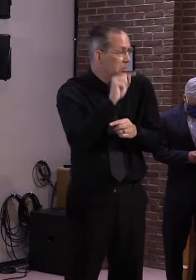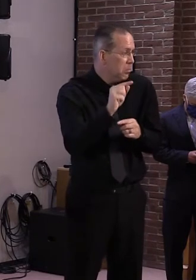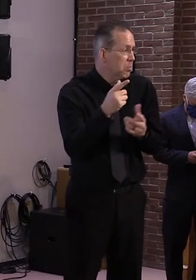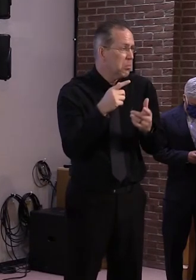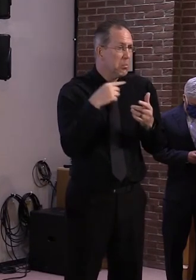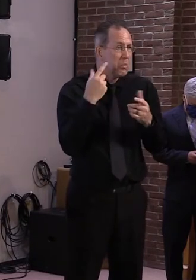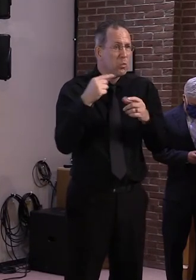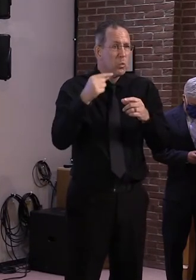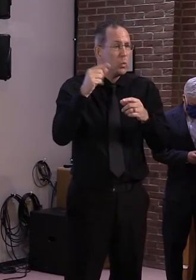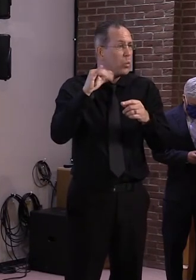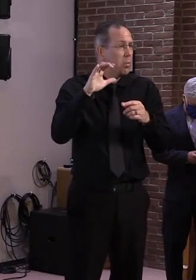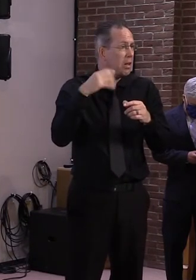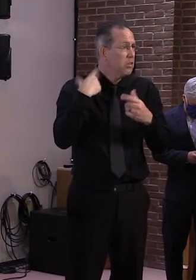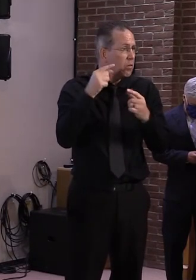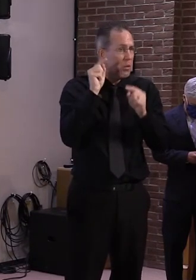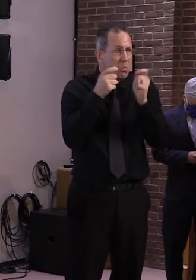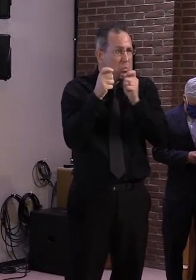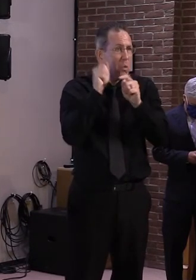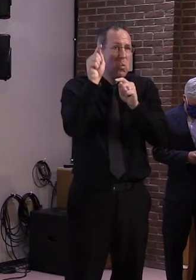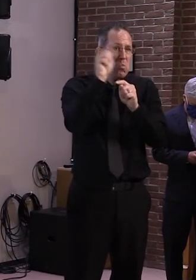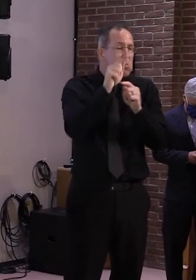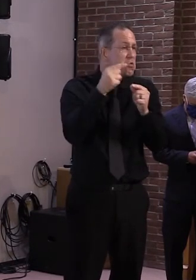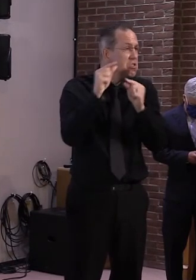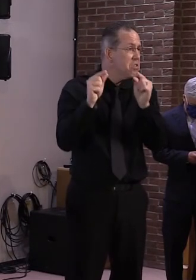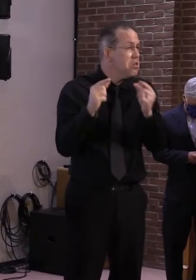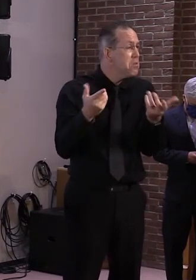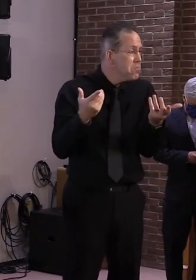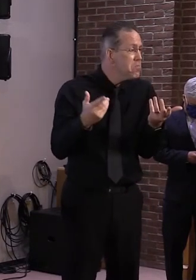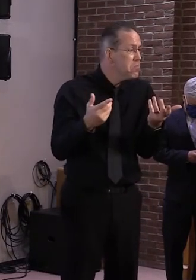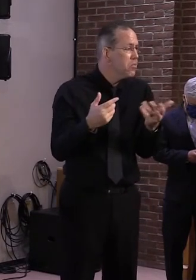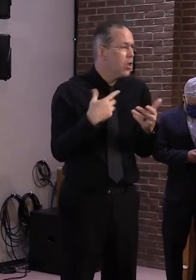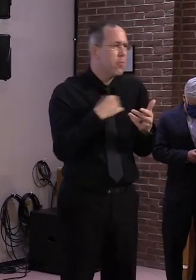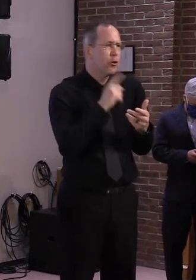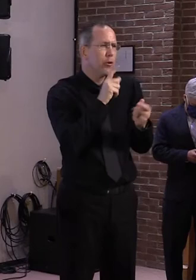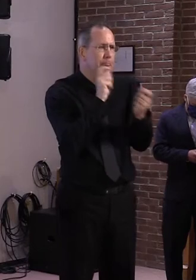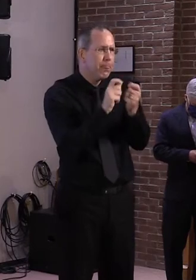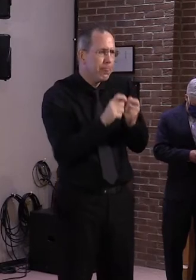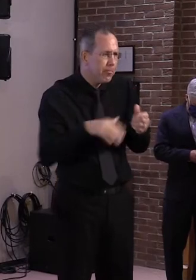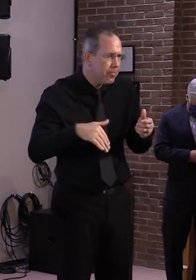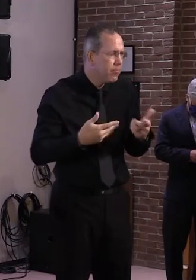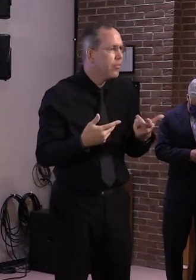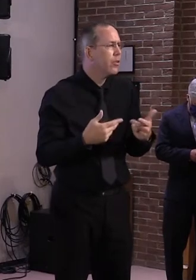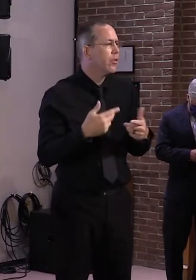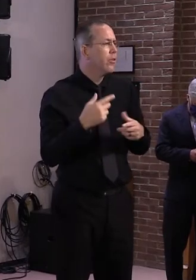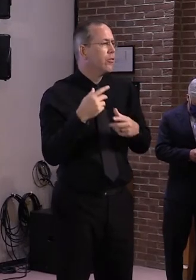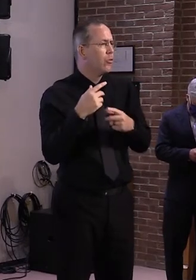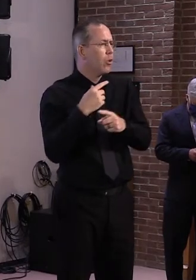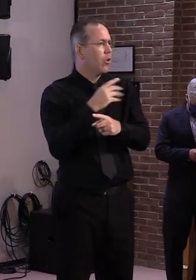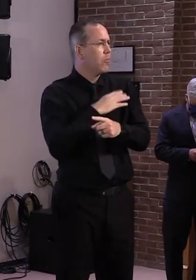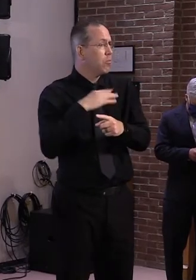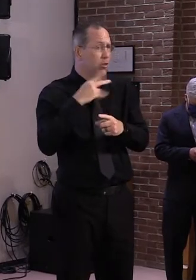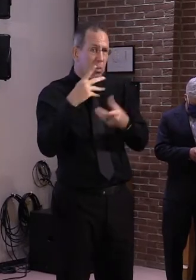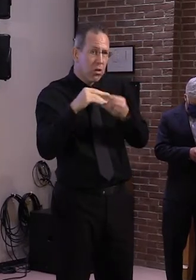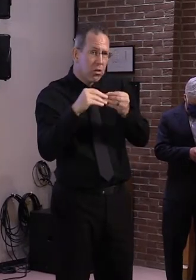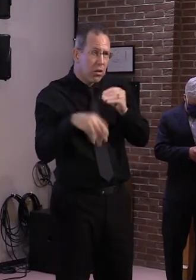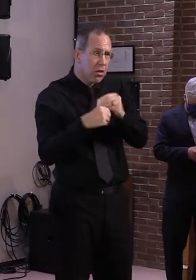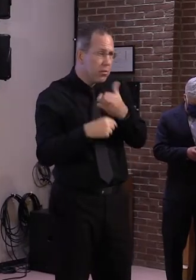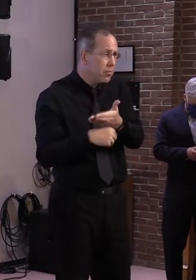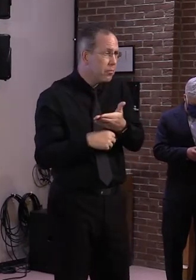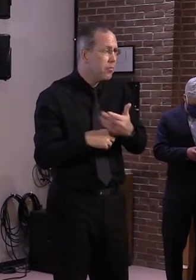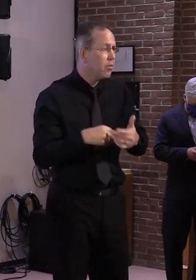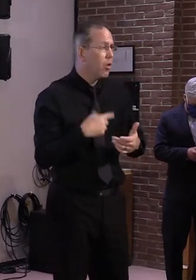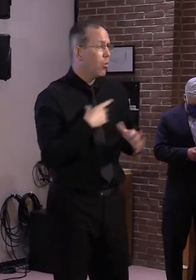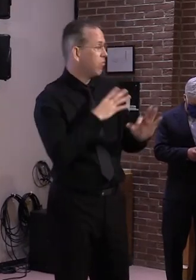would be open back up, and beyond that, I'm not sure. Commissioner Pichek, is there anything you can add to what I have? Nothing that